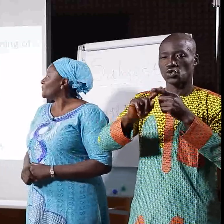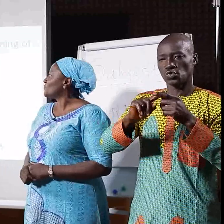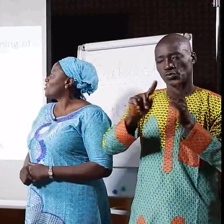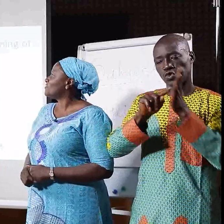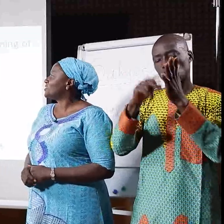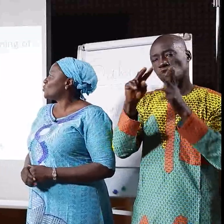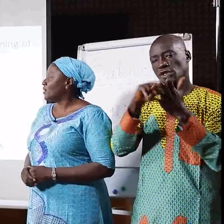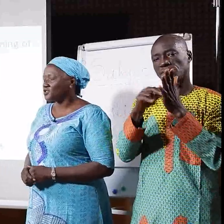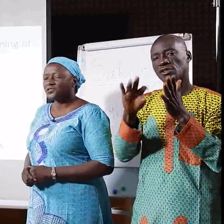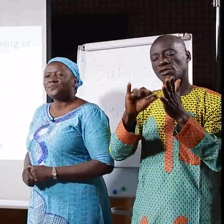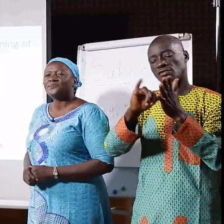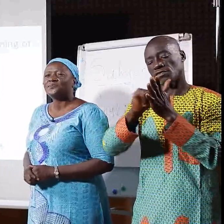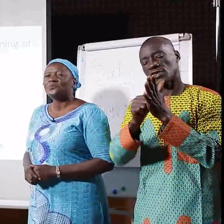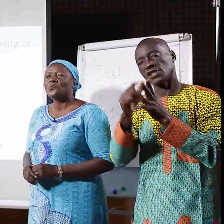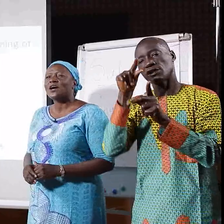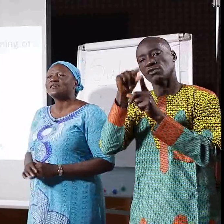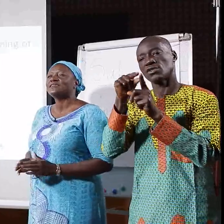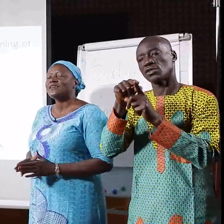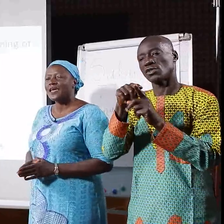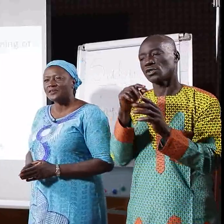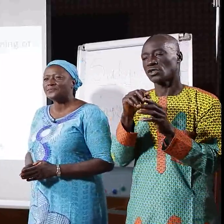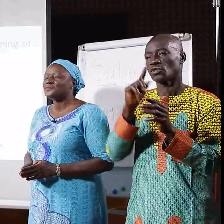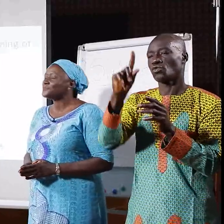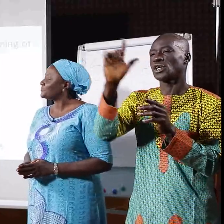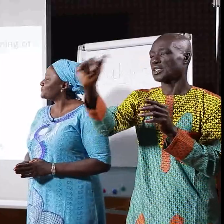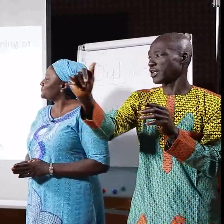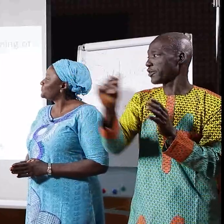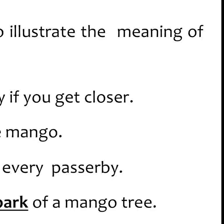each of these words. 1a.